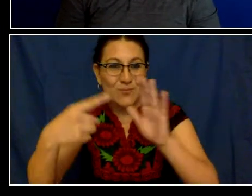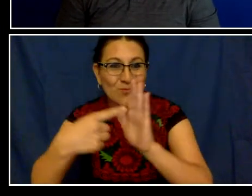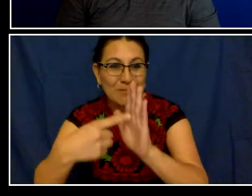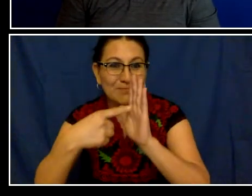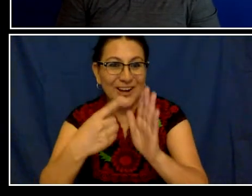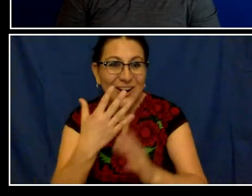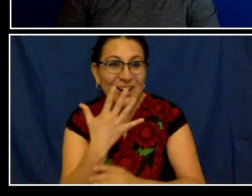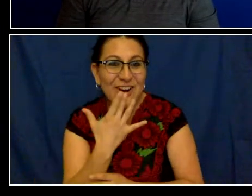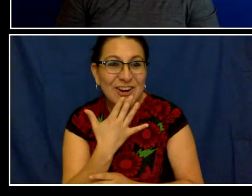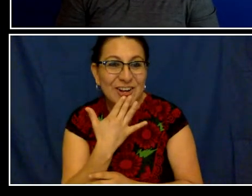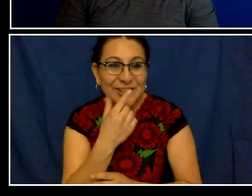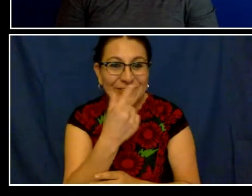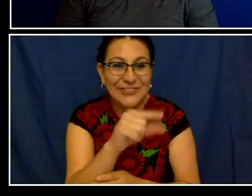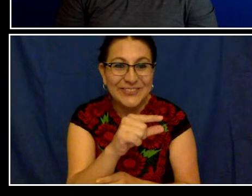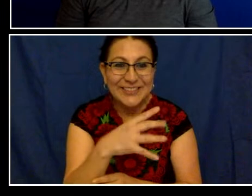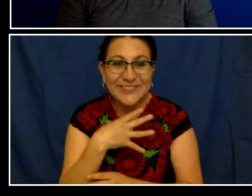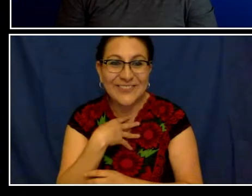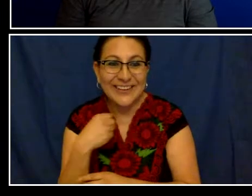Enojada. ordanga,